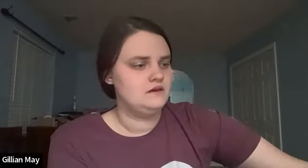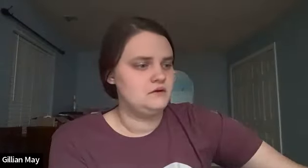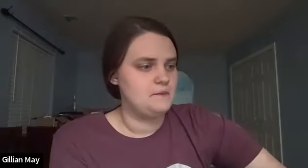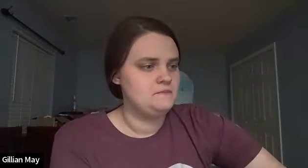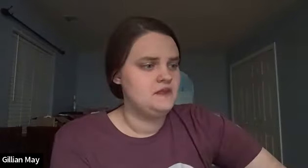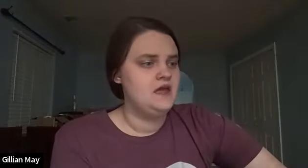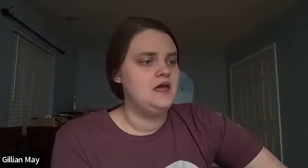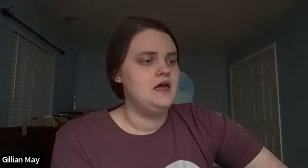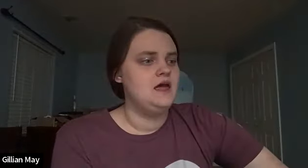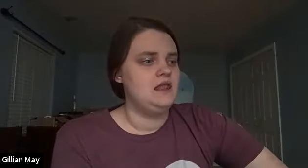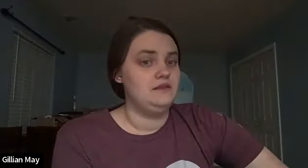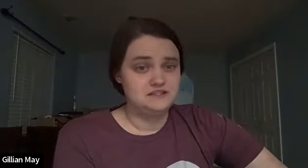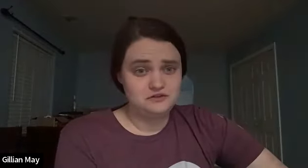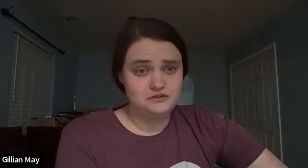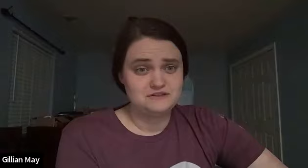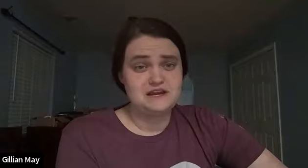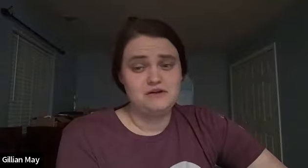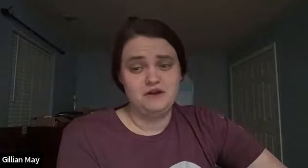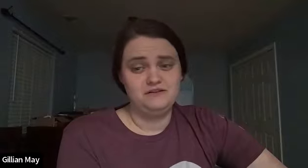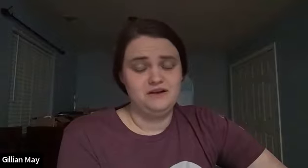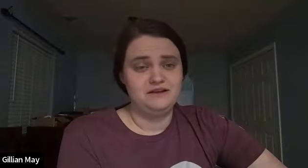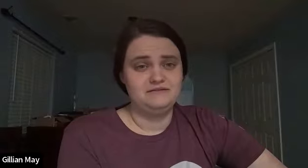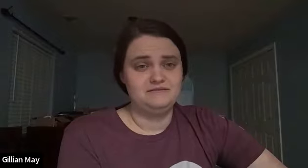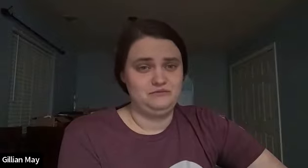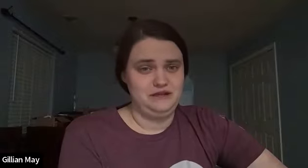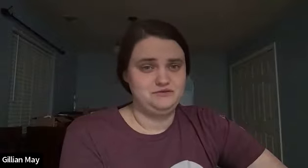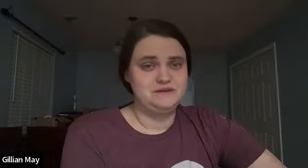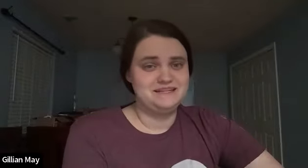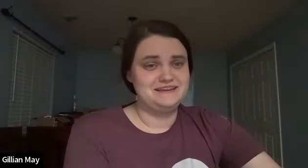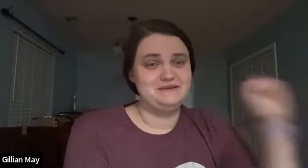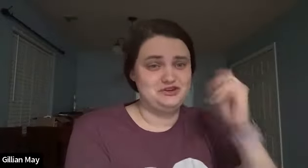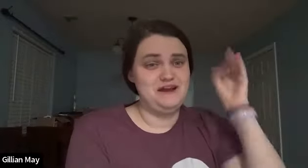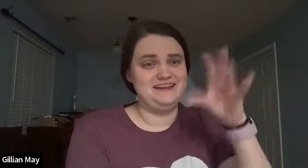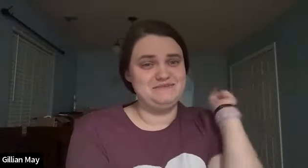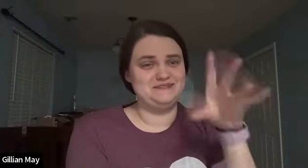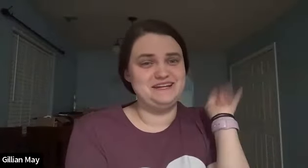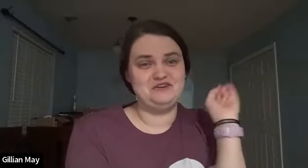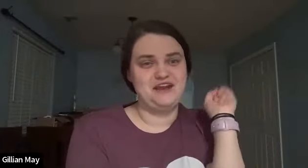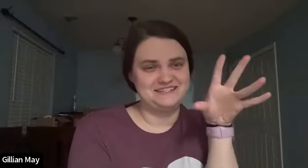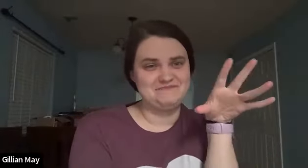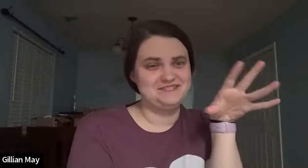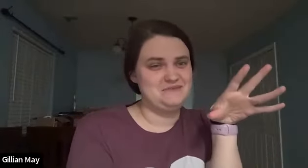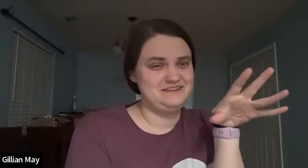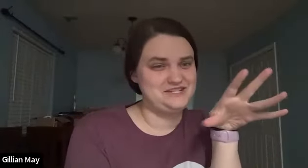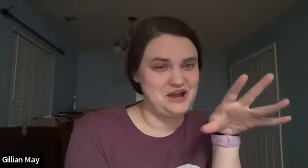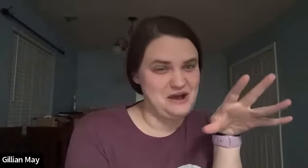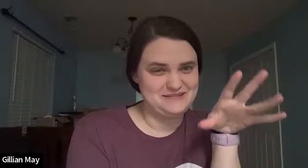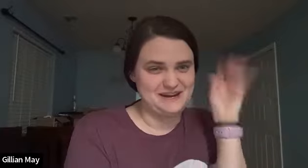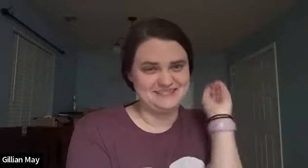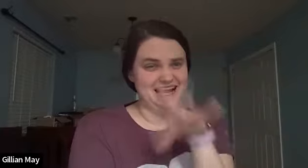Okay. Let's go through those. I know I've gone a lot. We have 20 minutes left. I'm trying to give them as many. You guys gave me so many different jobs. And I was like, I